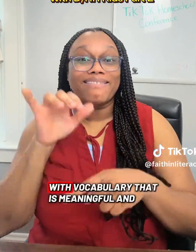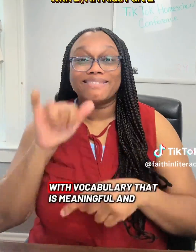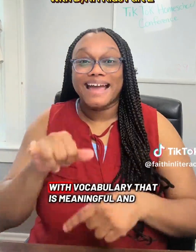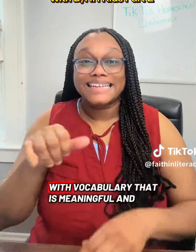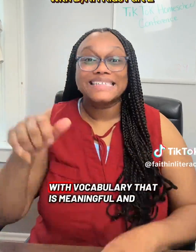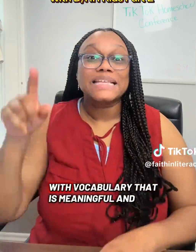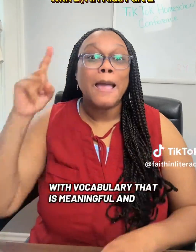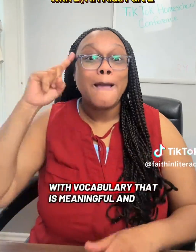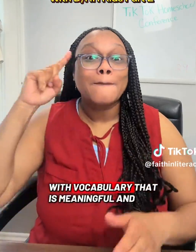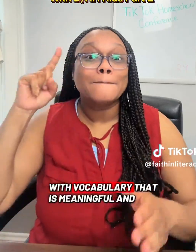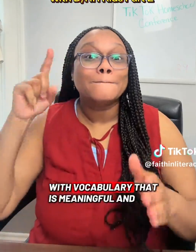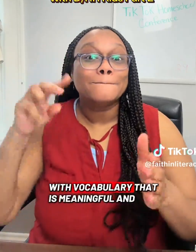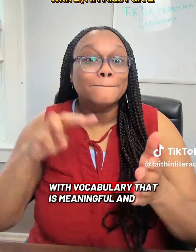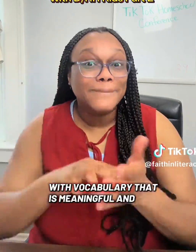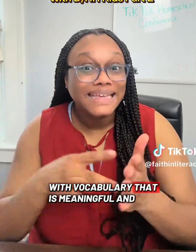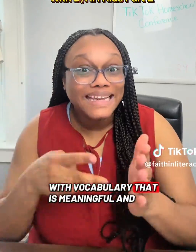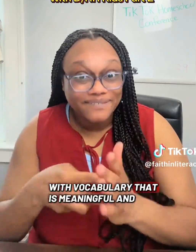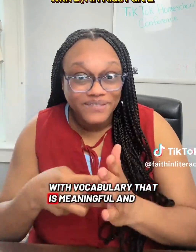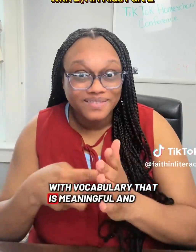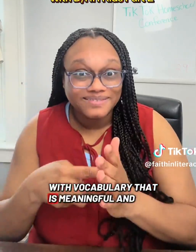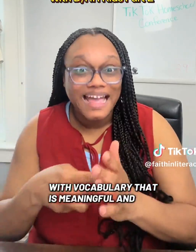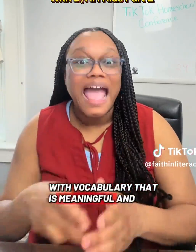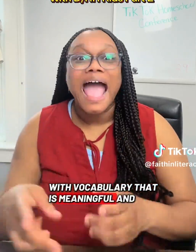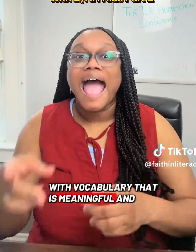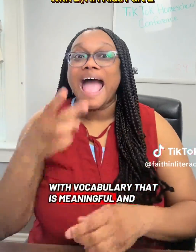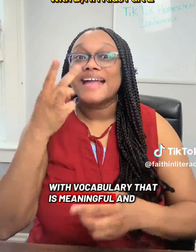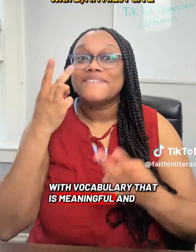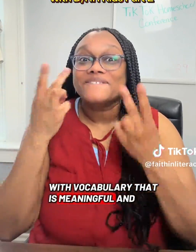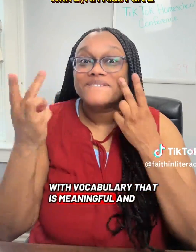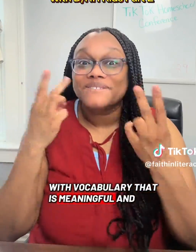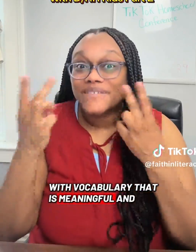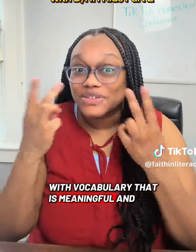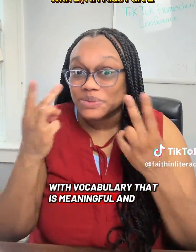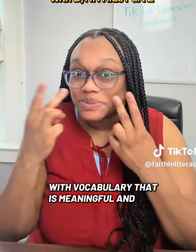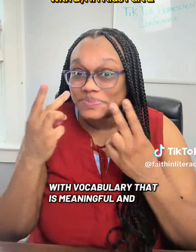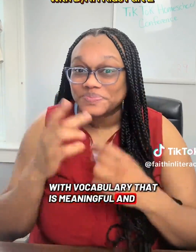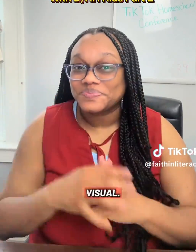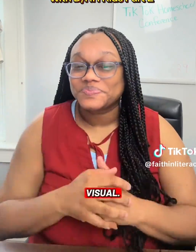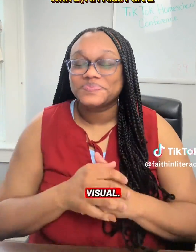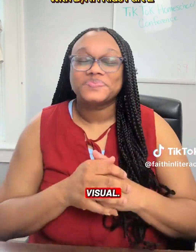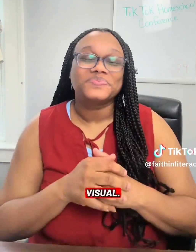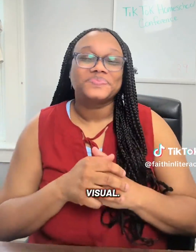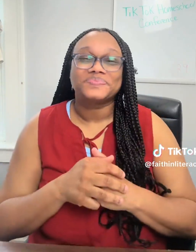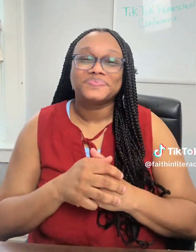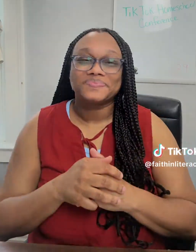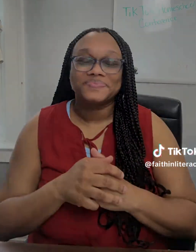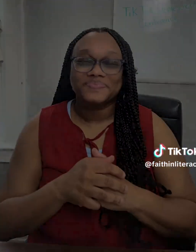with vocabulary that is meaningful and visual.